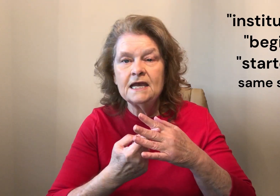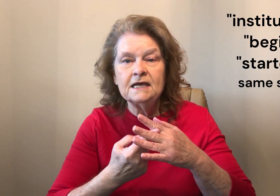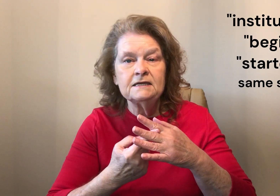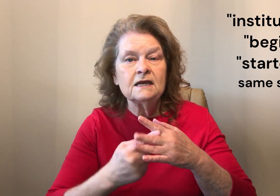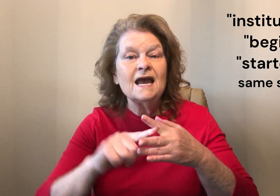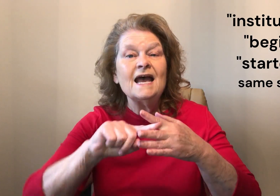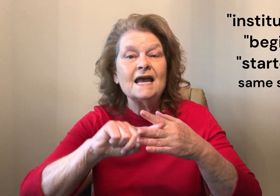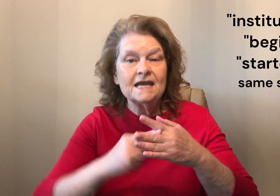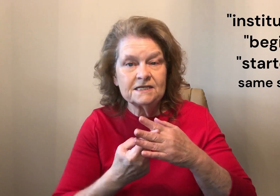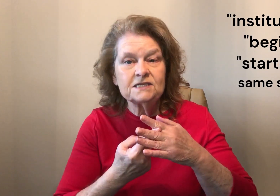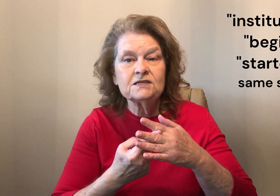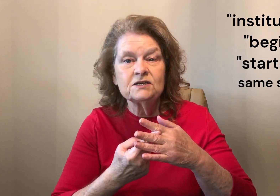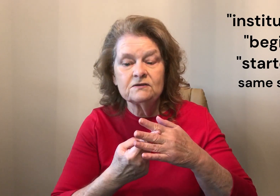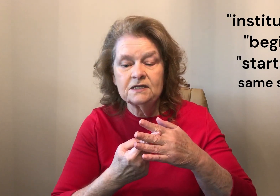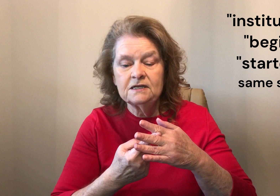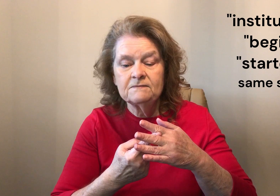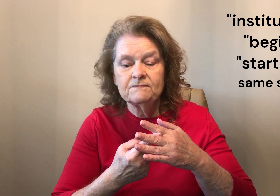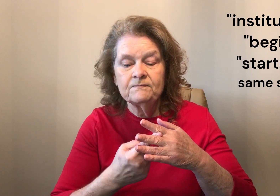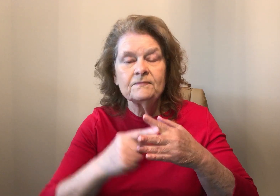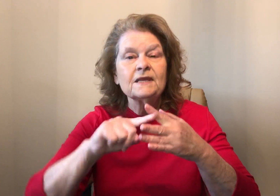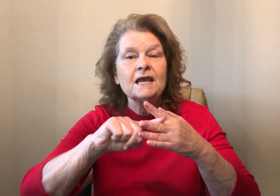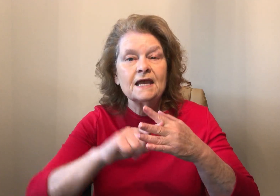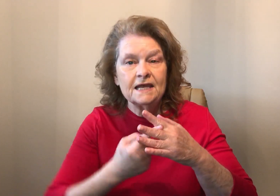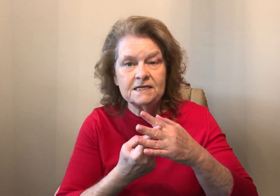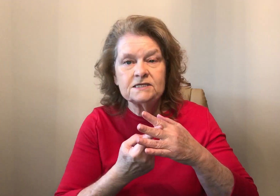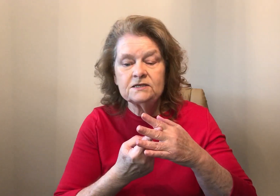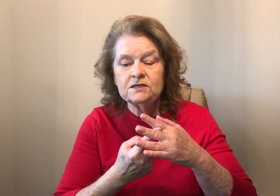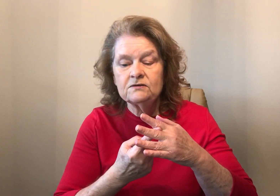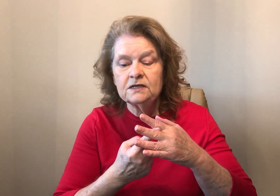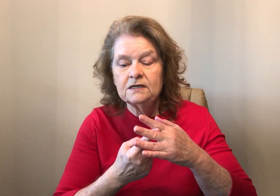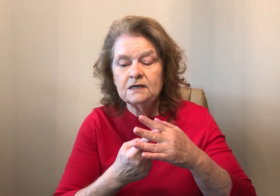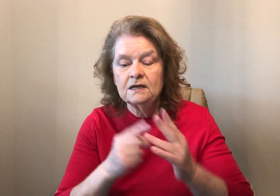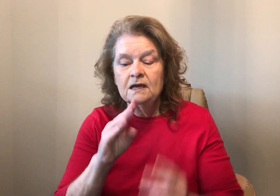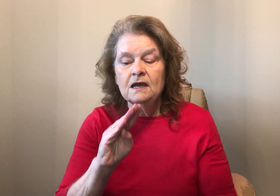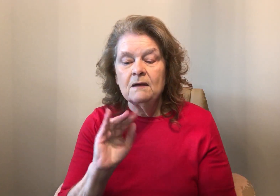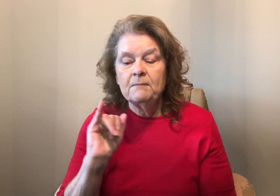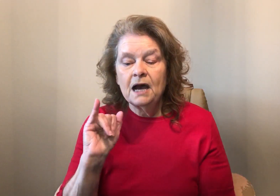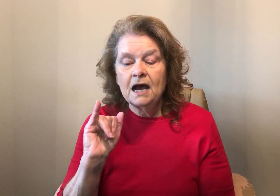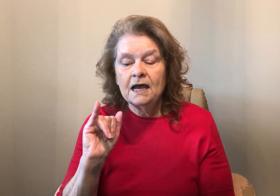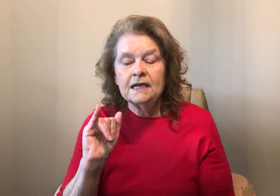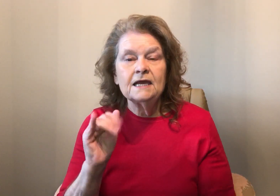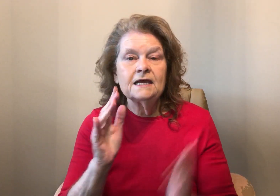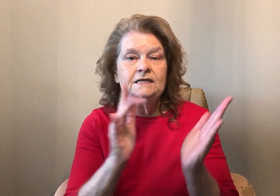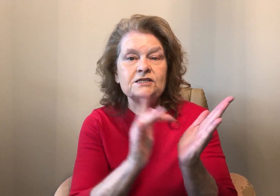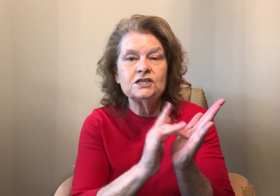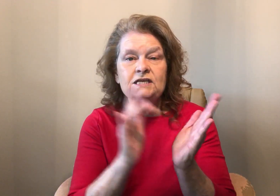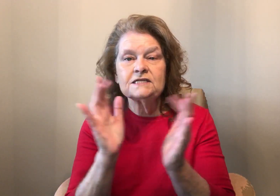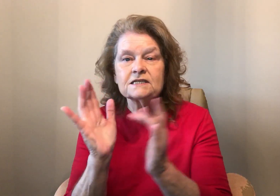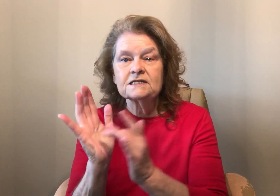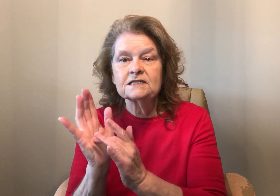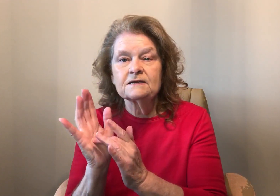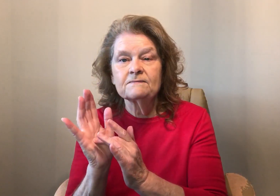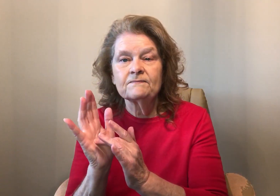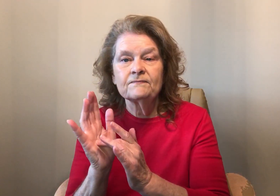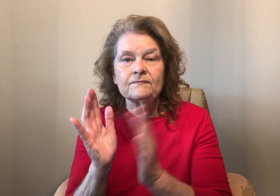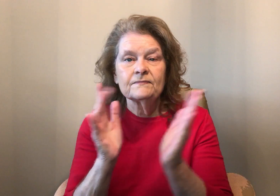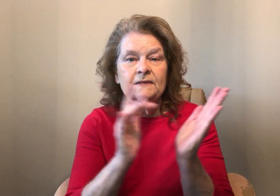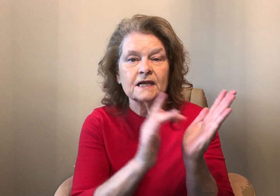began, instituted. Instituted by Jesus. Like the